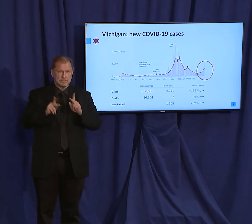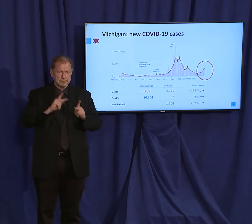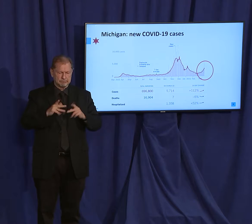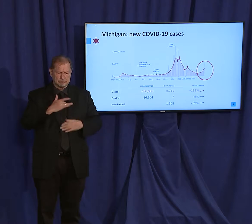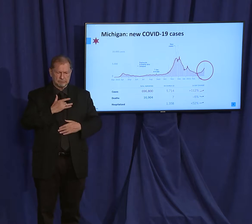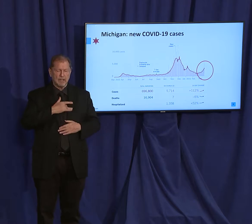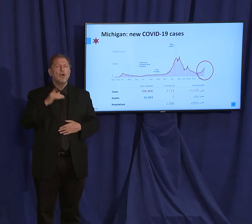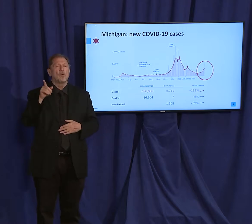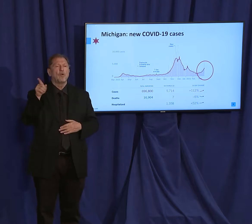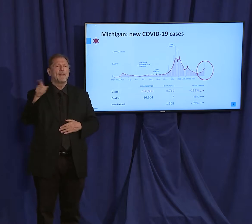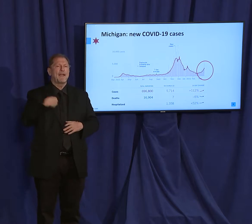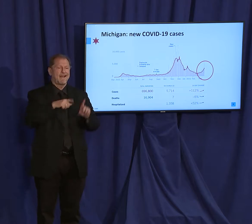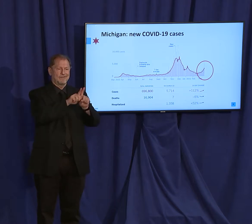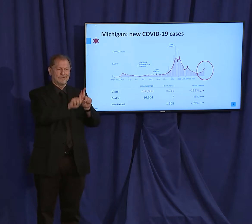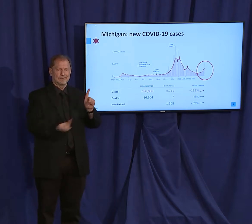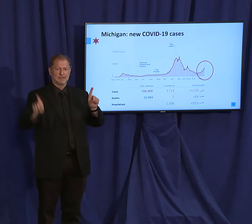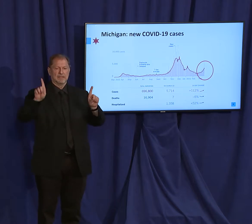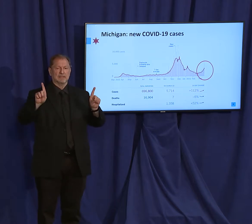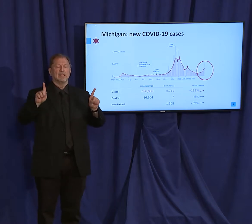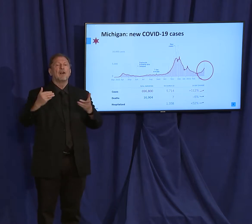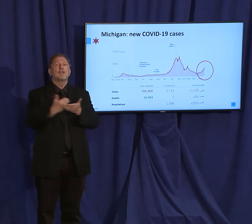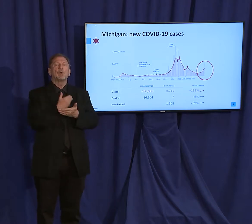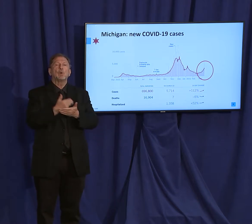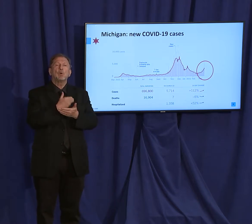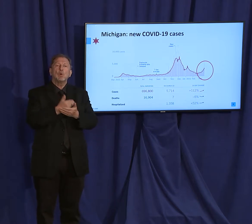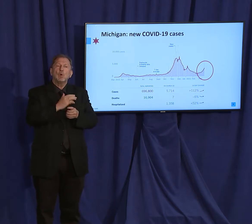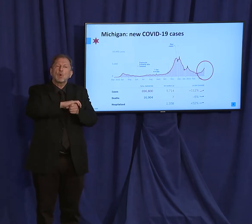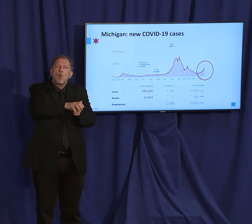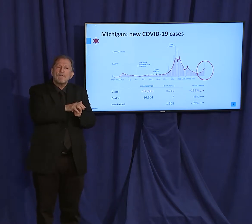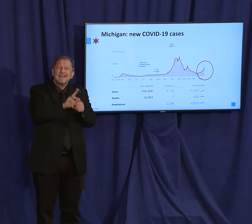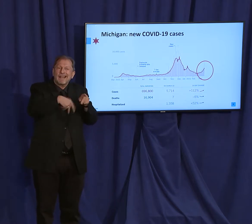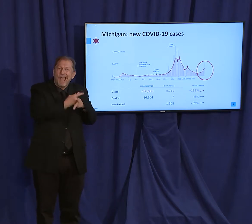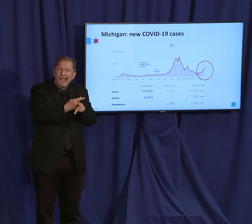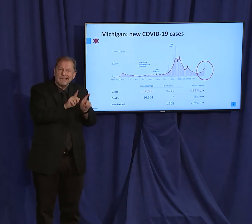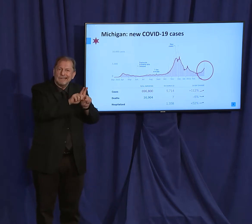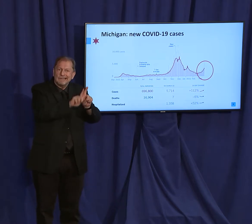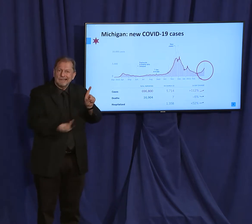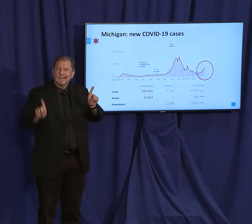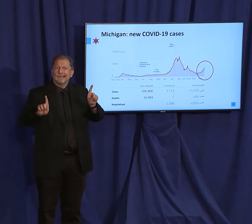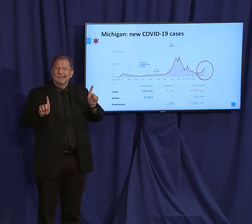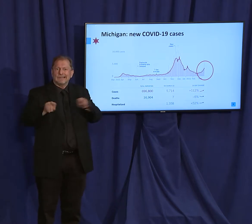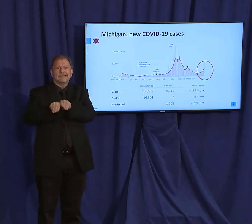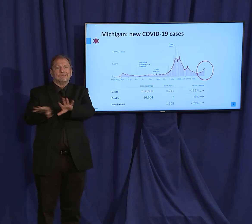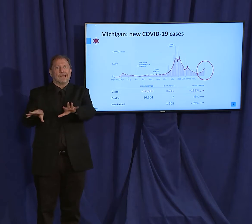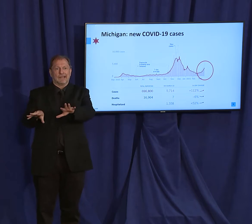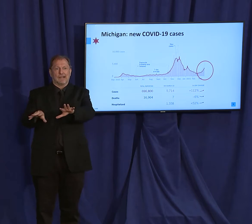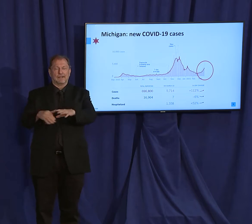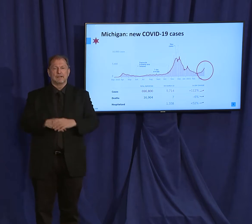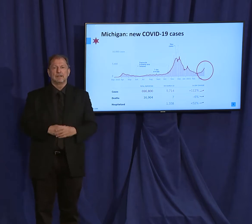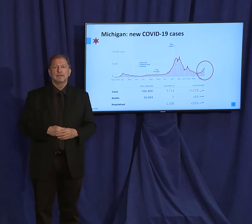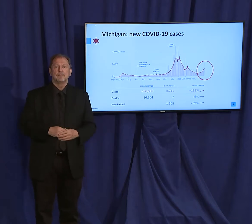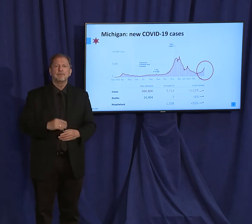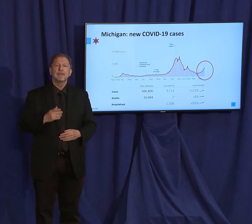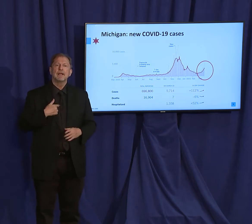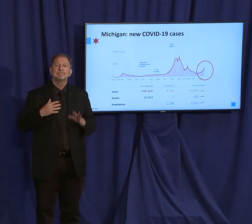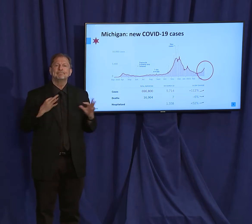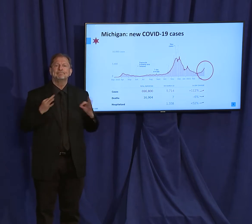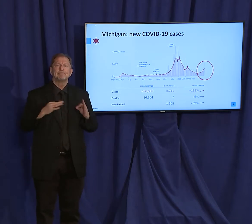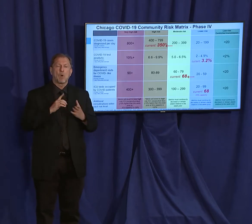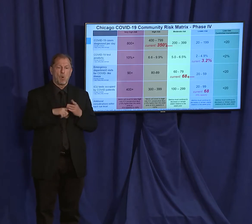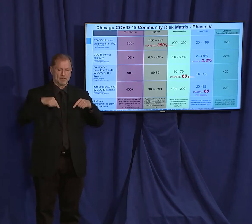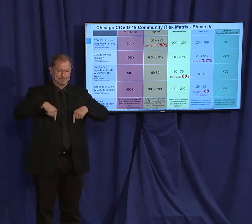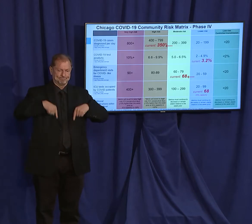variant in Michigan is driving some more, potentially, of the cases there. So let's talk about what we're seeing here in